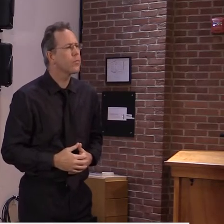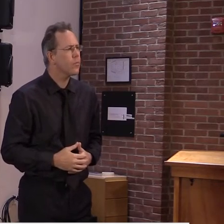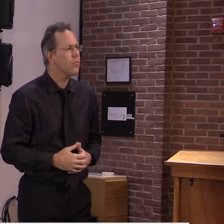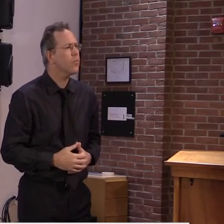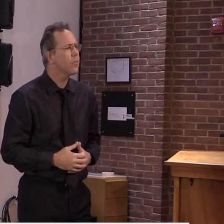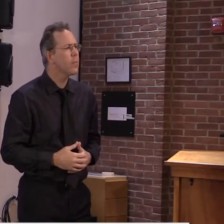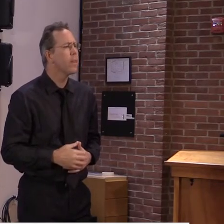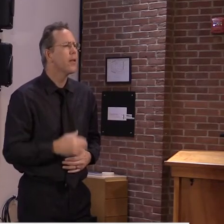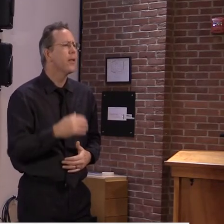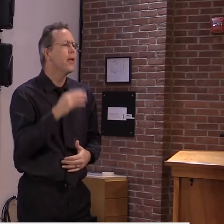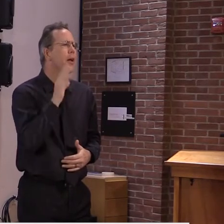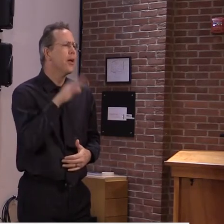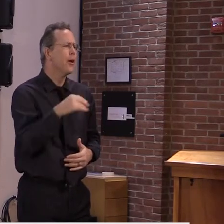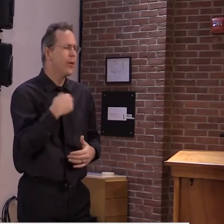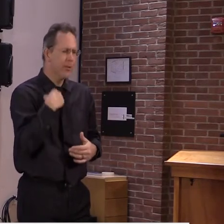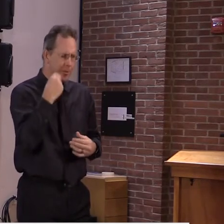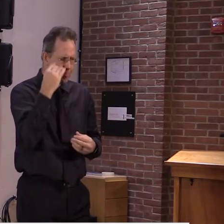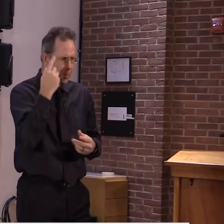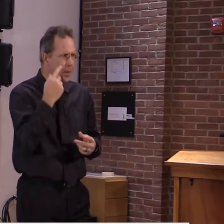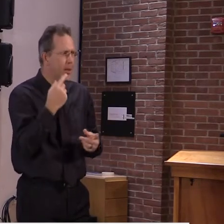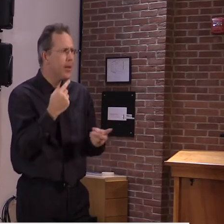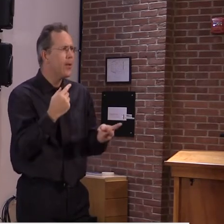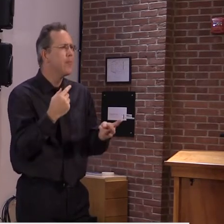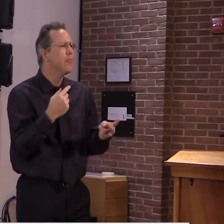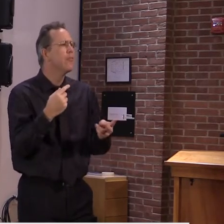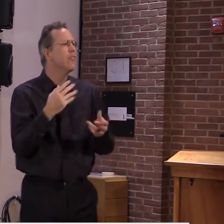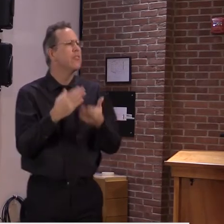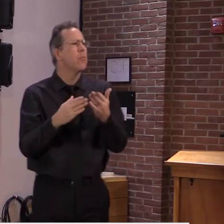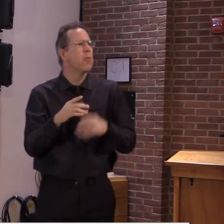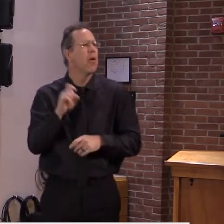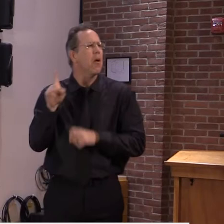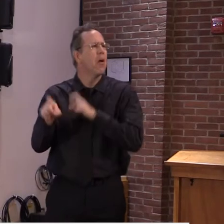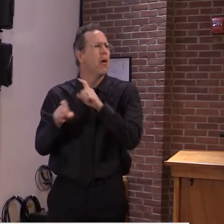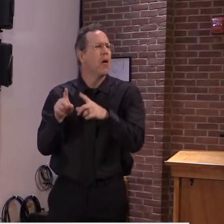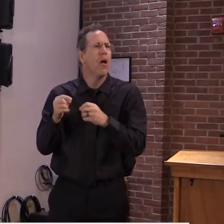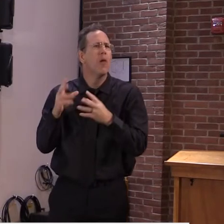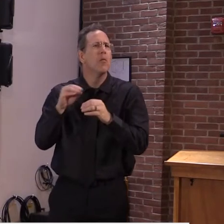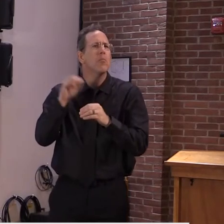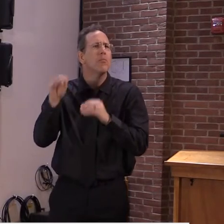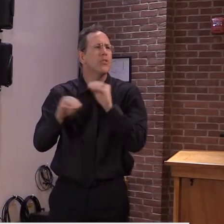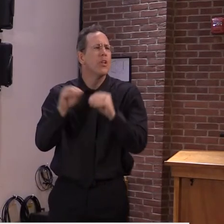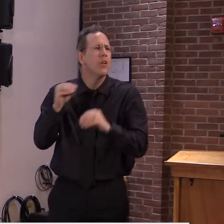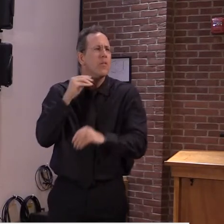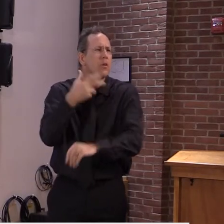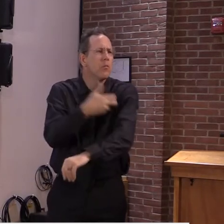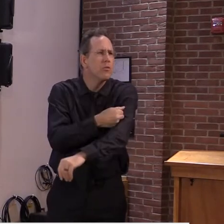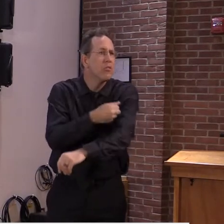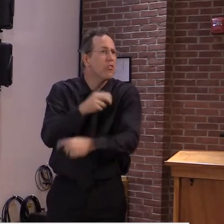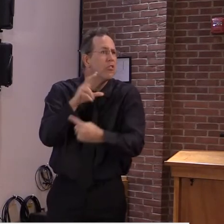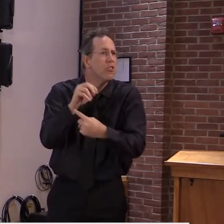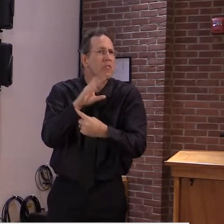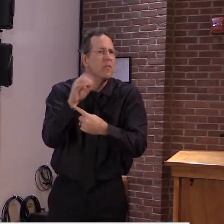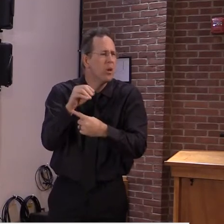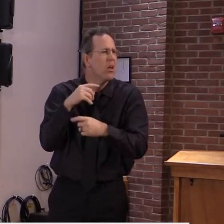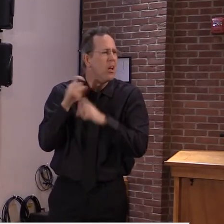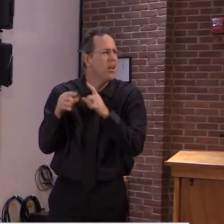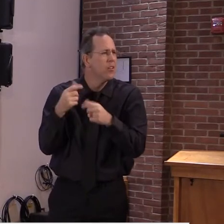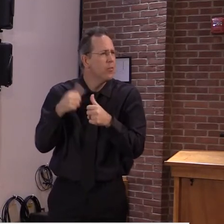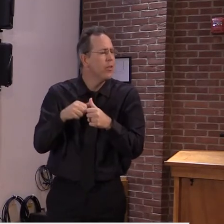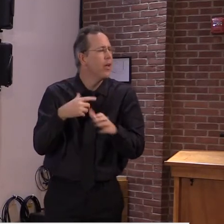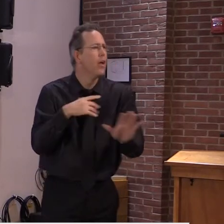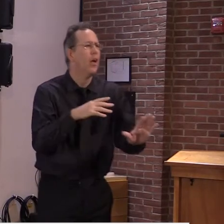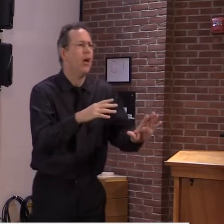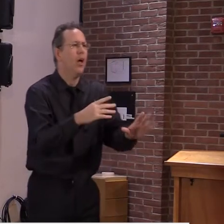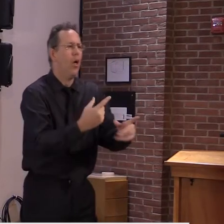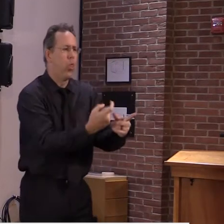gotten to the number of people vaccinated or not, you have to realize that it's only 2 weeks ago that that vaccine appeared